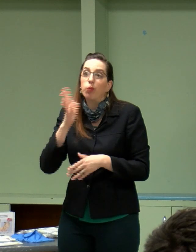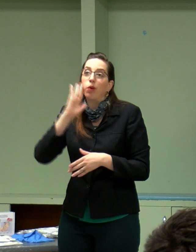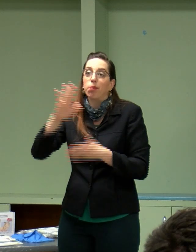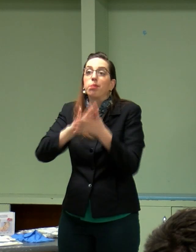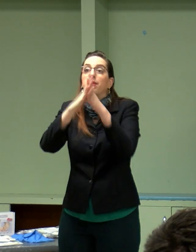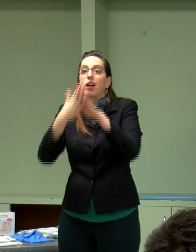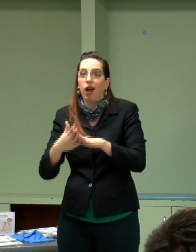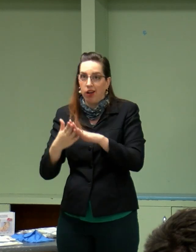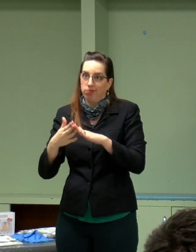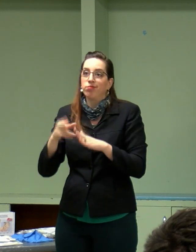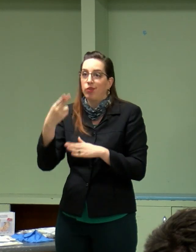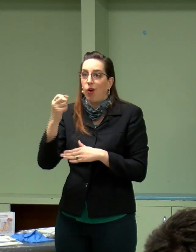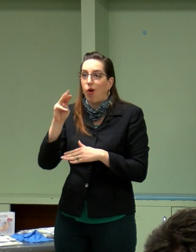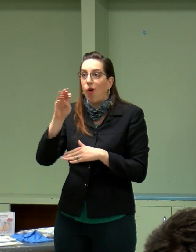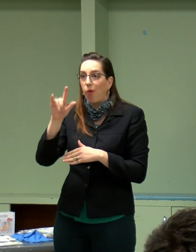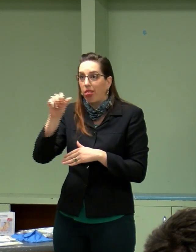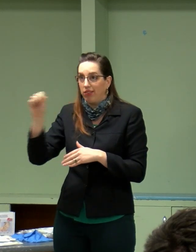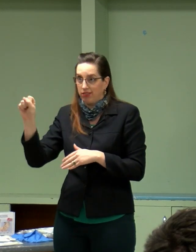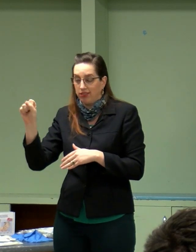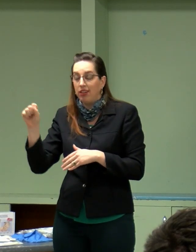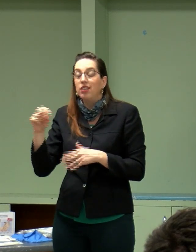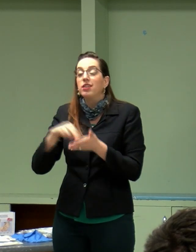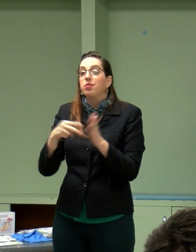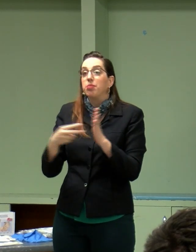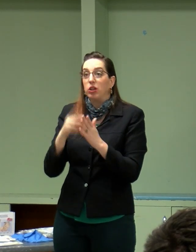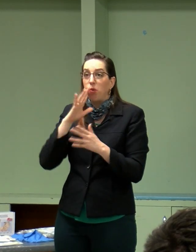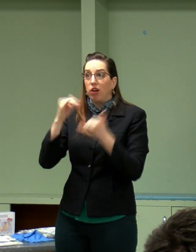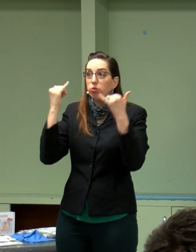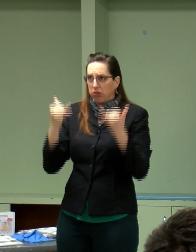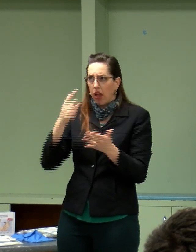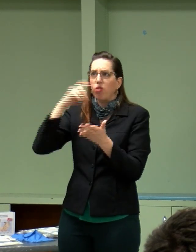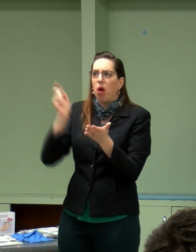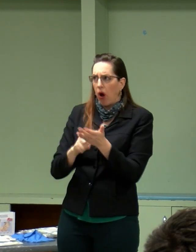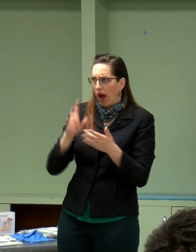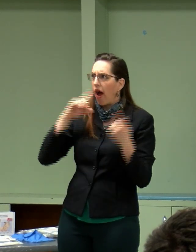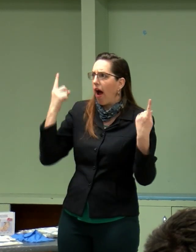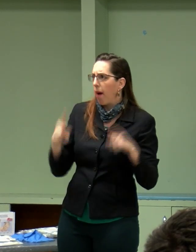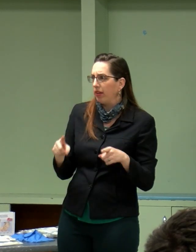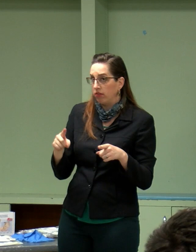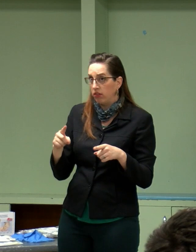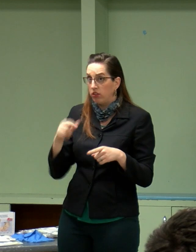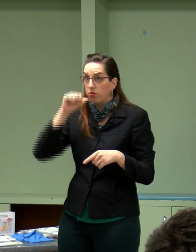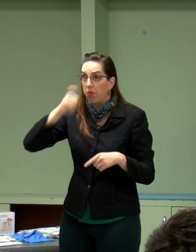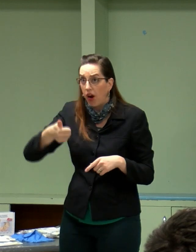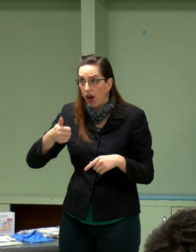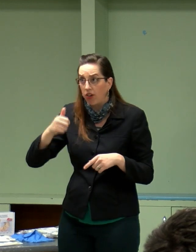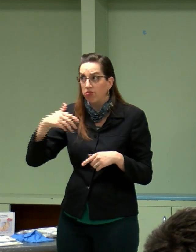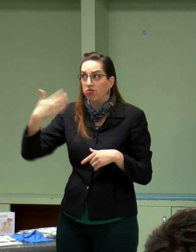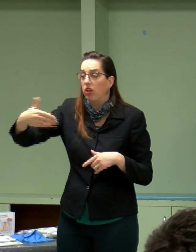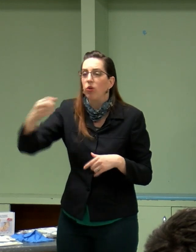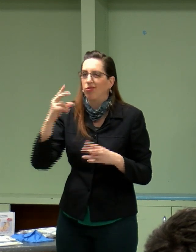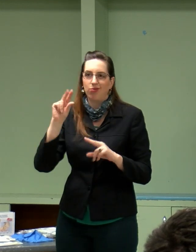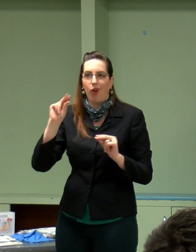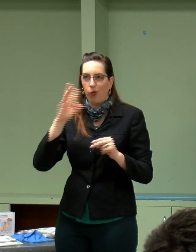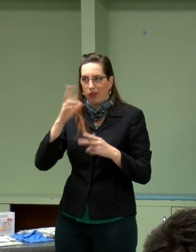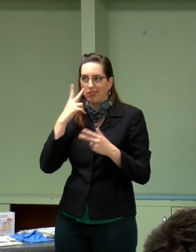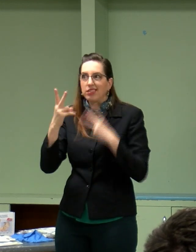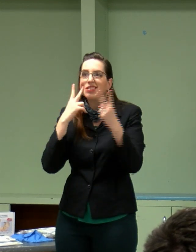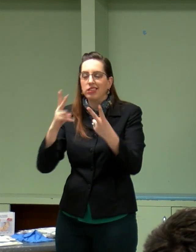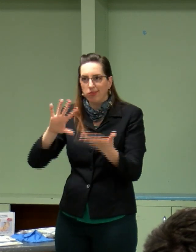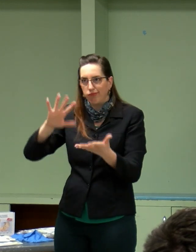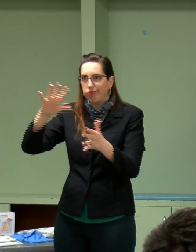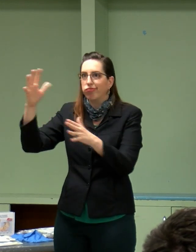on homelessness will not be felt today. It will not be felt tomorrow. It will be felt in the months and years to come. And that's